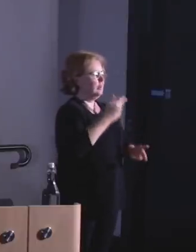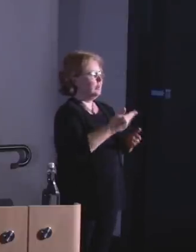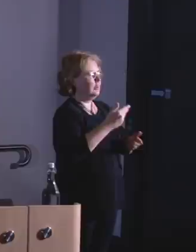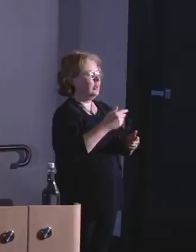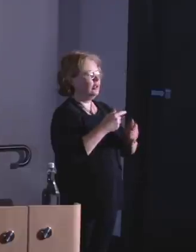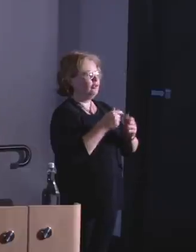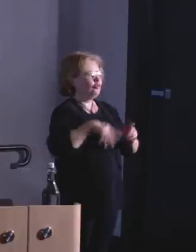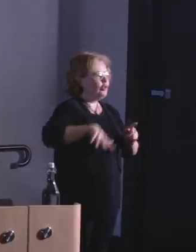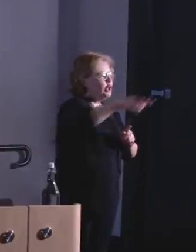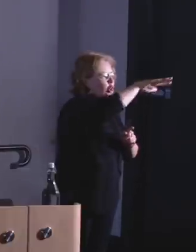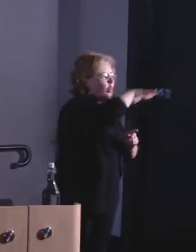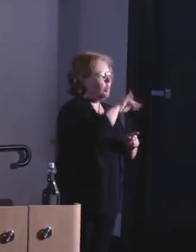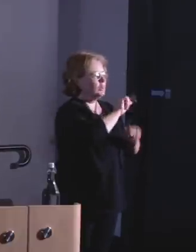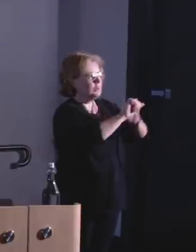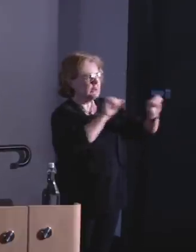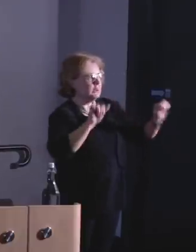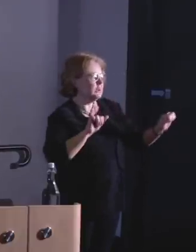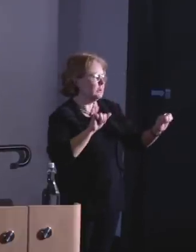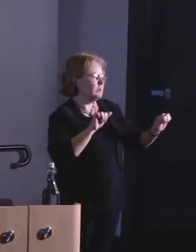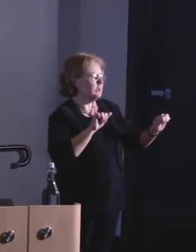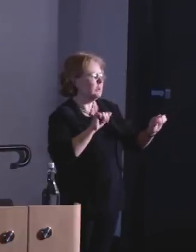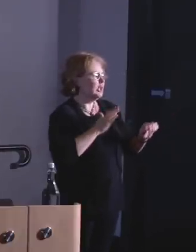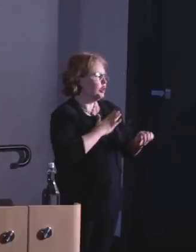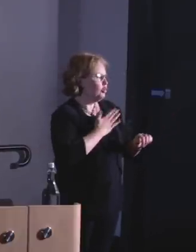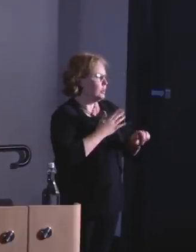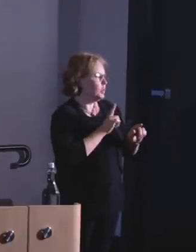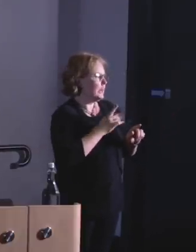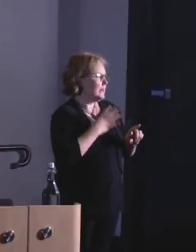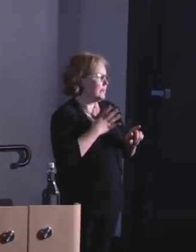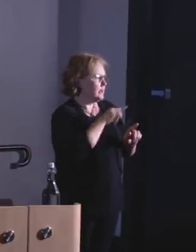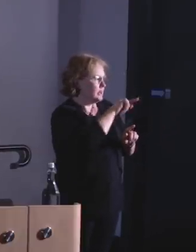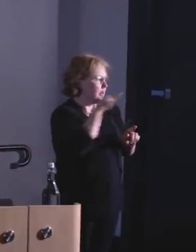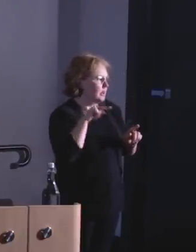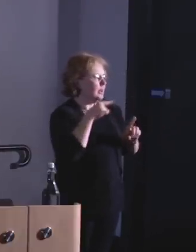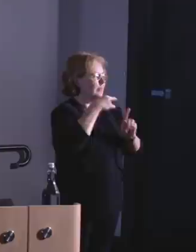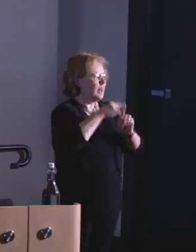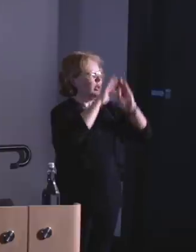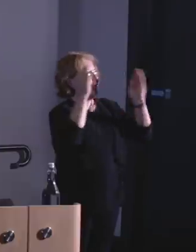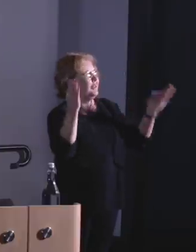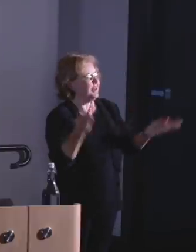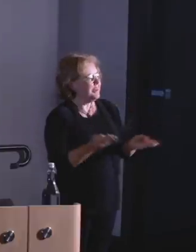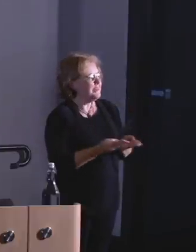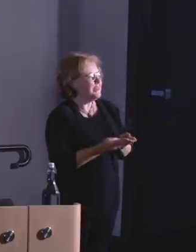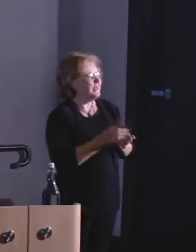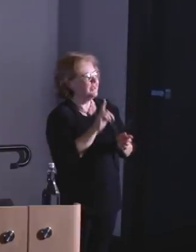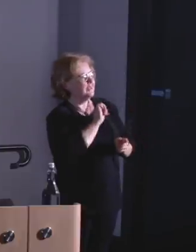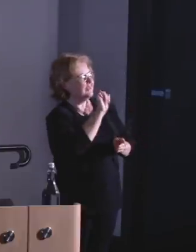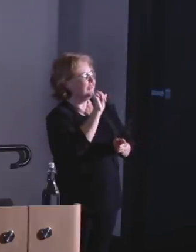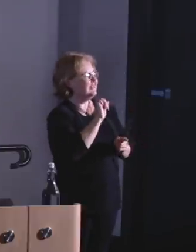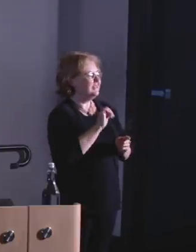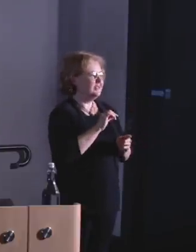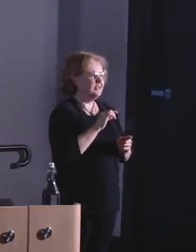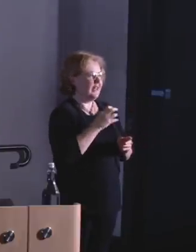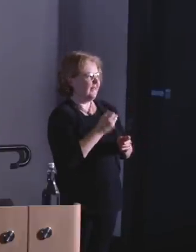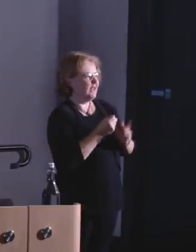global interests. How do you balance? How do you get the best outcomes